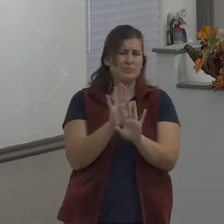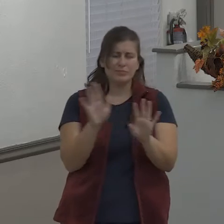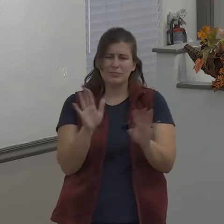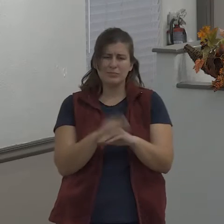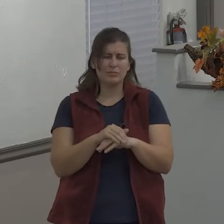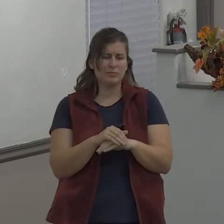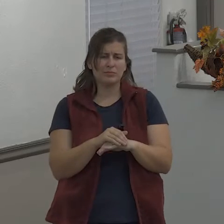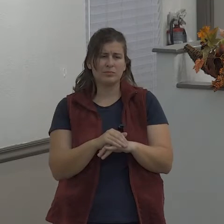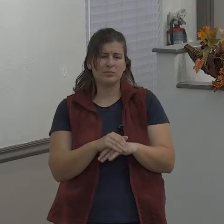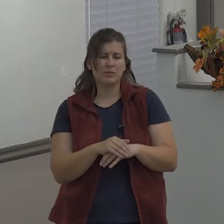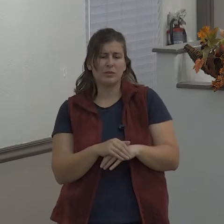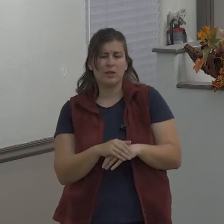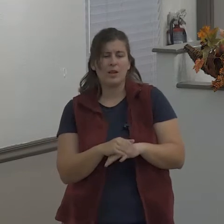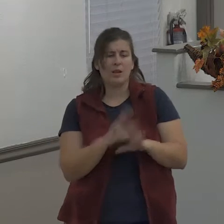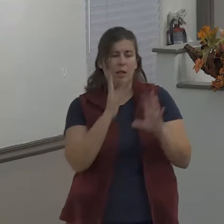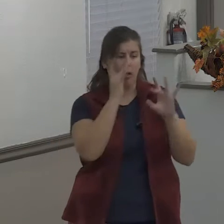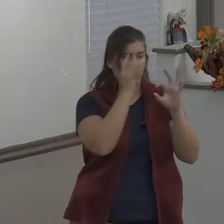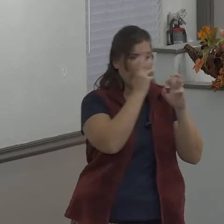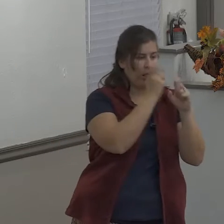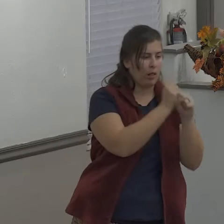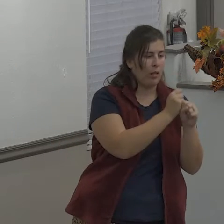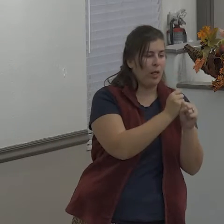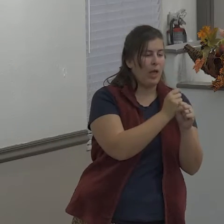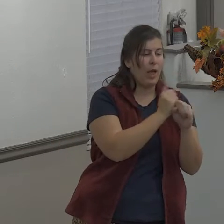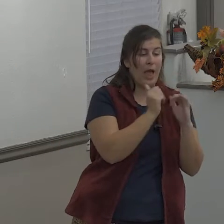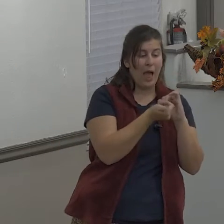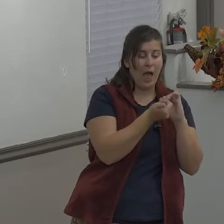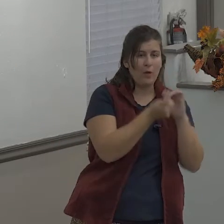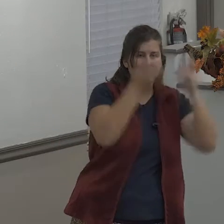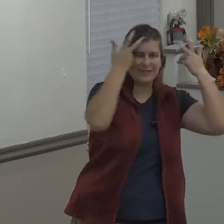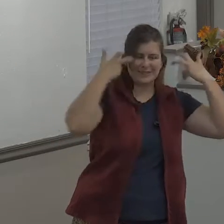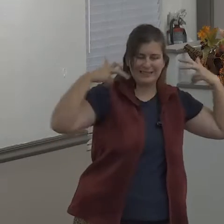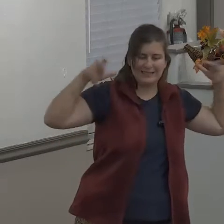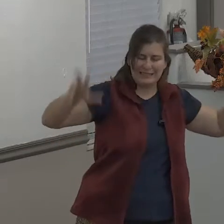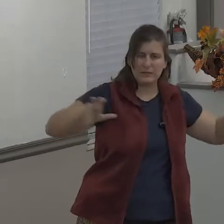No. So they're seduced by the devil.